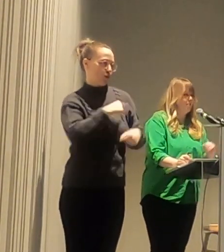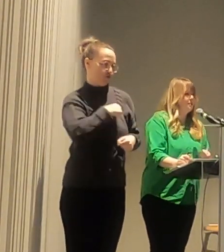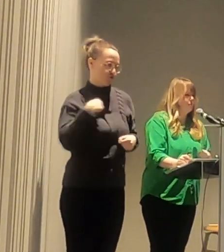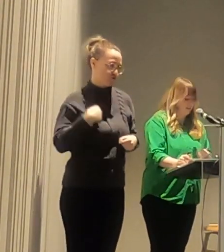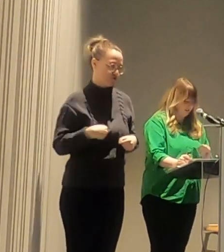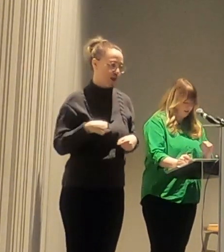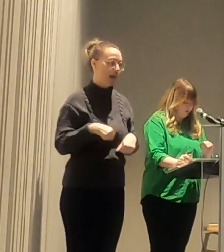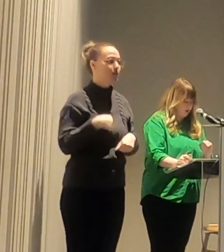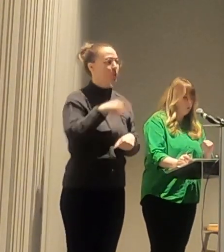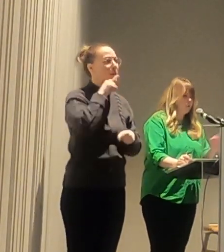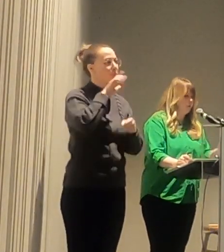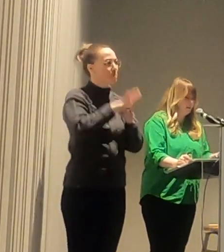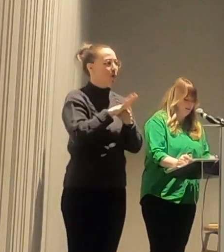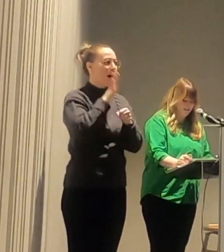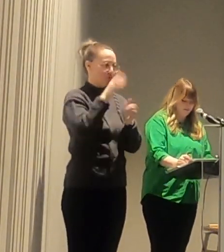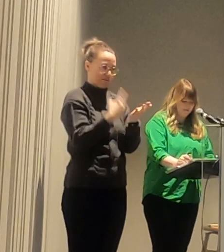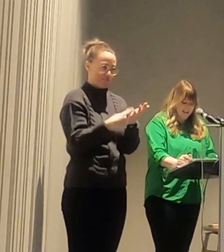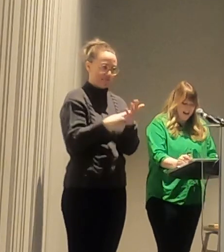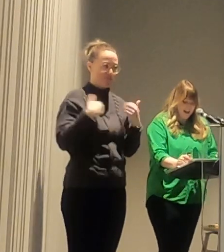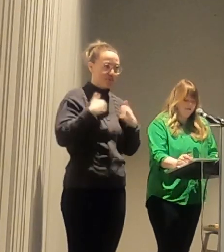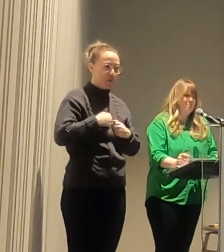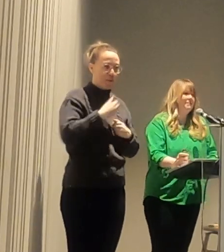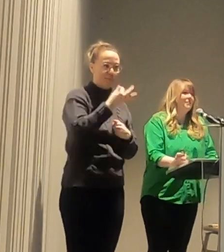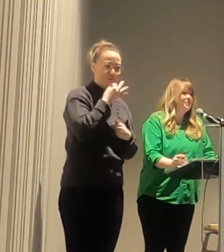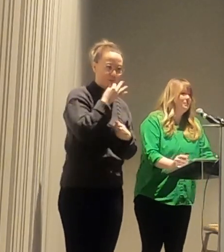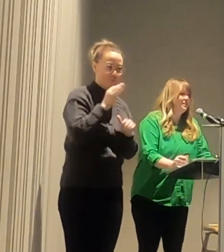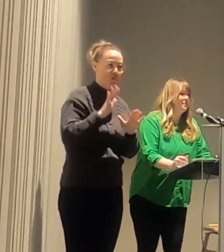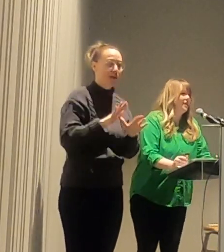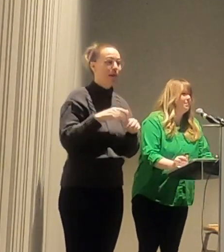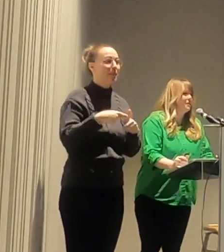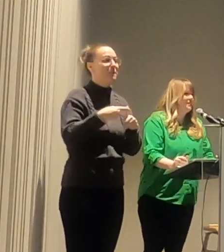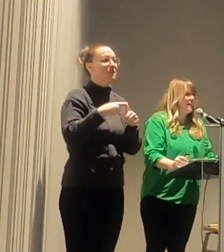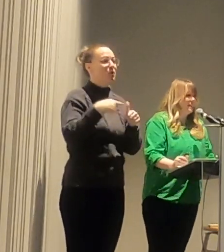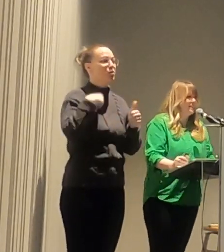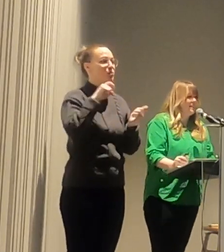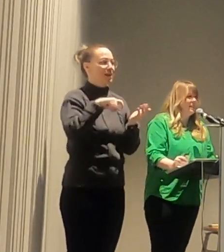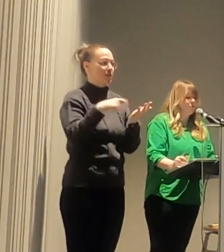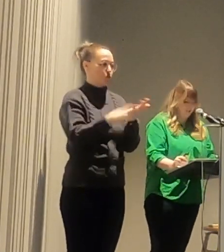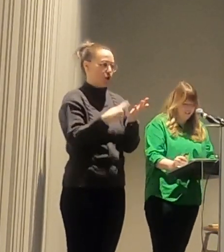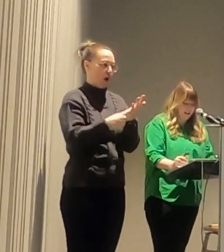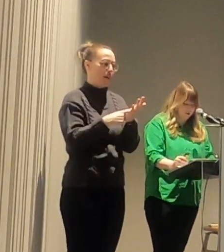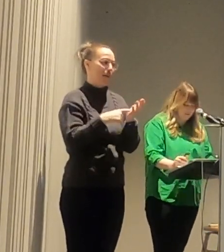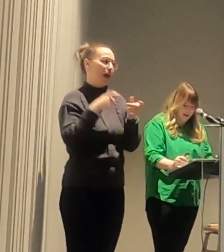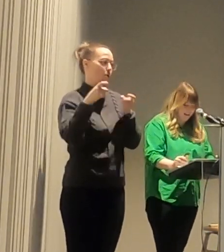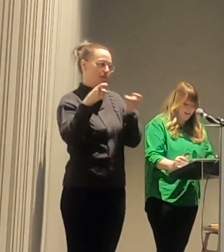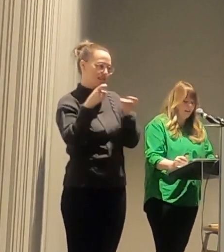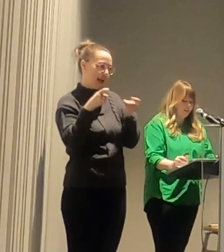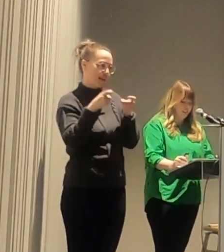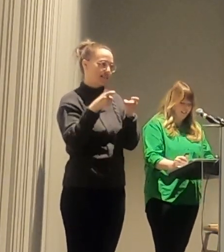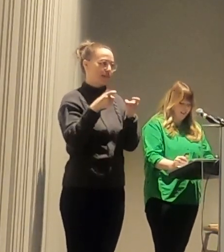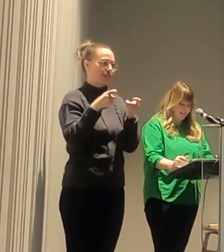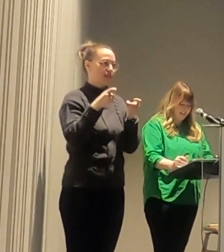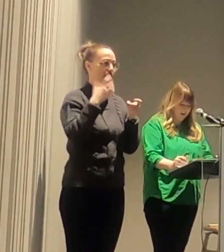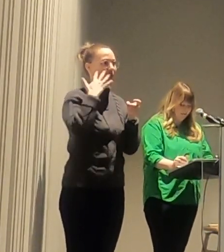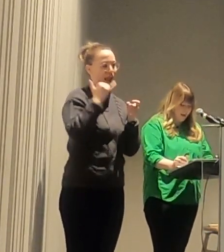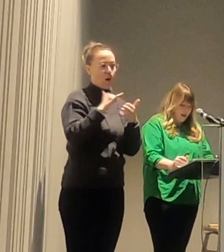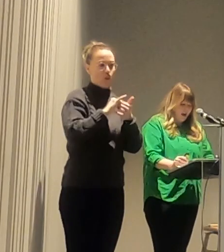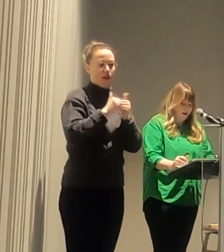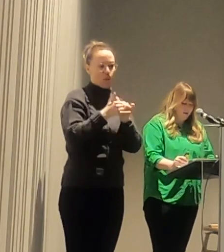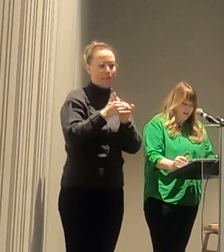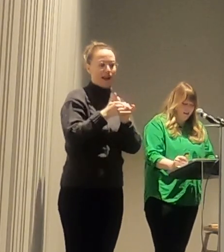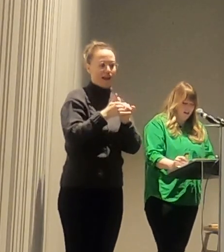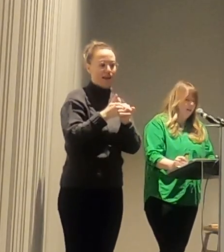So I promise we'll get to the robes very soon. But first we need to talk about the dynasty in which they were made, the Qing